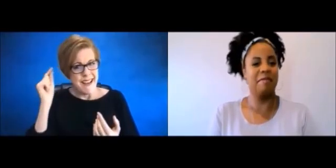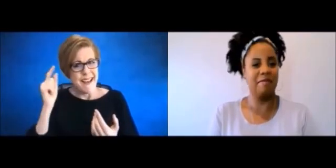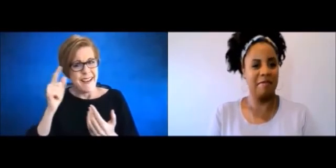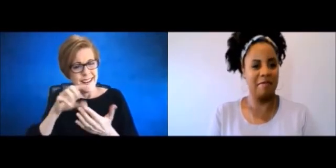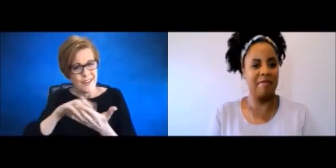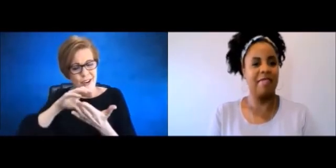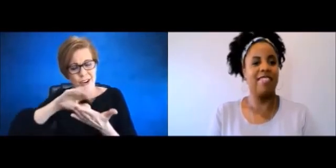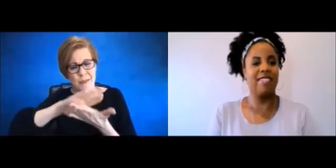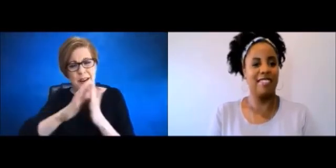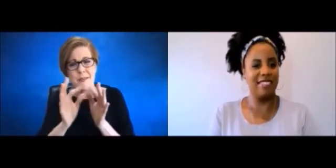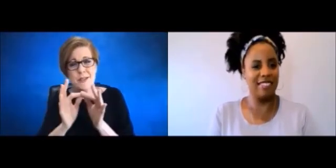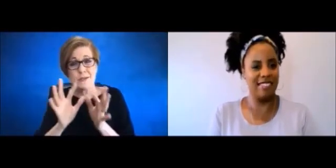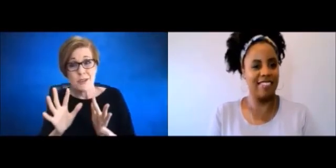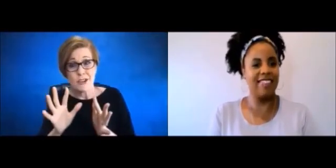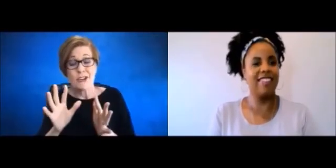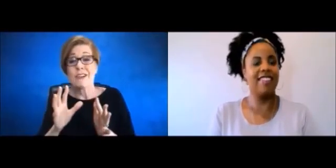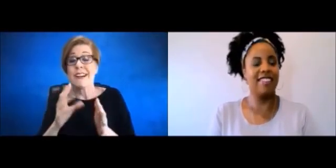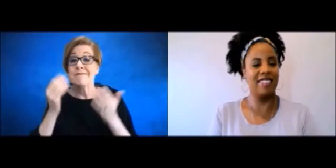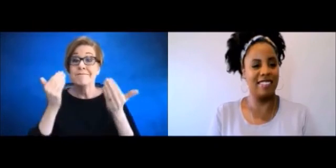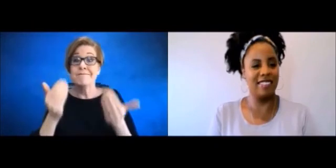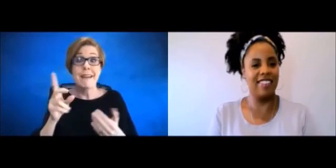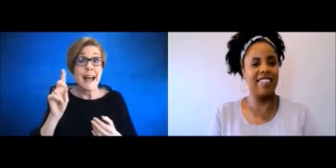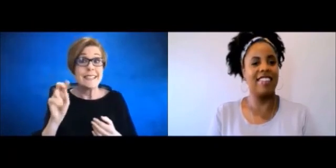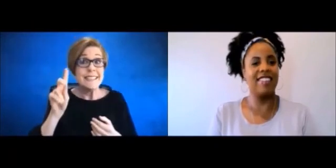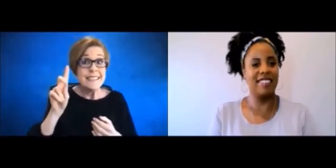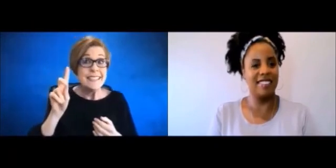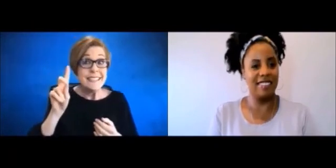become an interpreter. And I did.